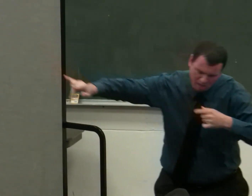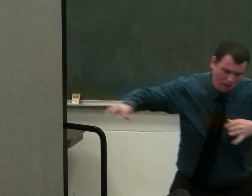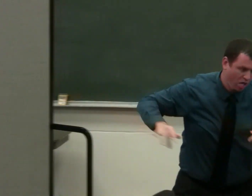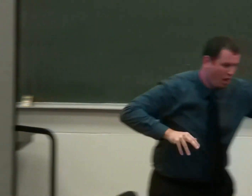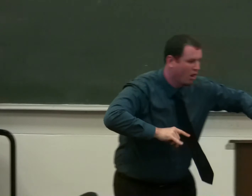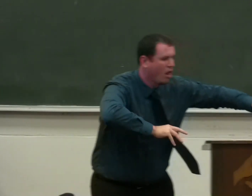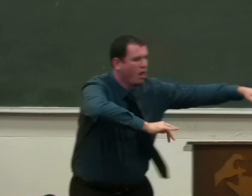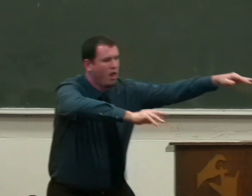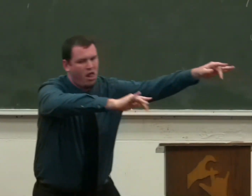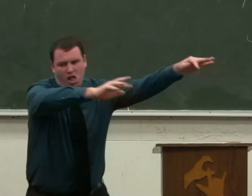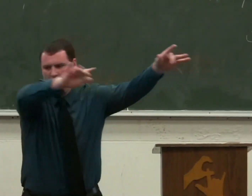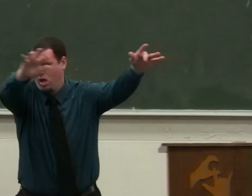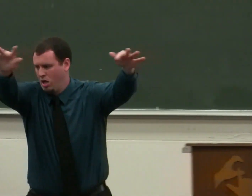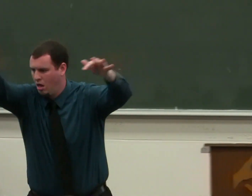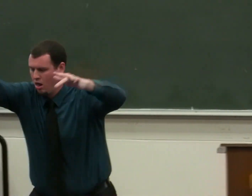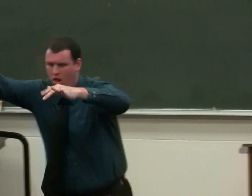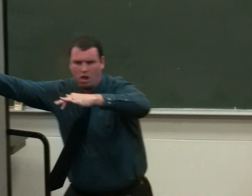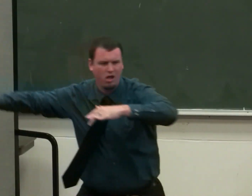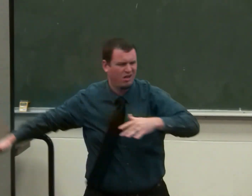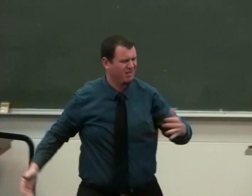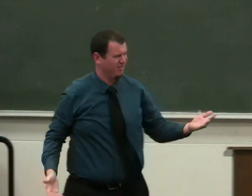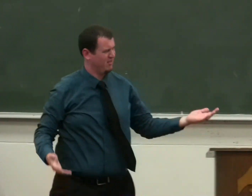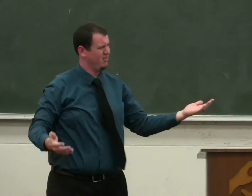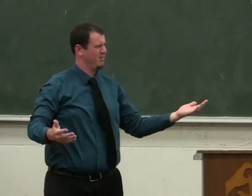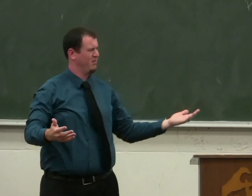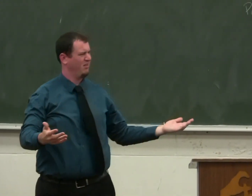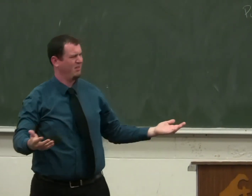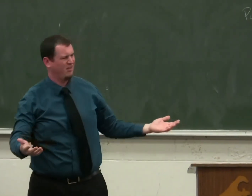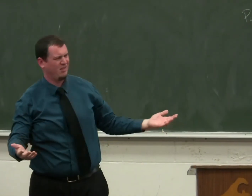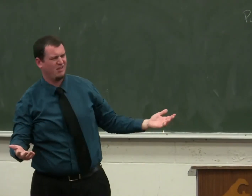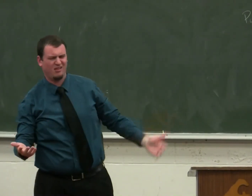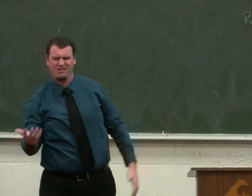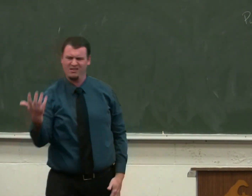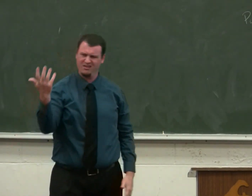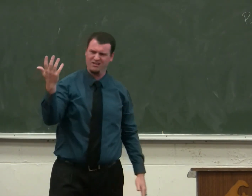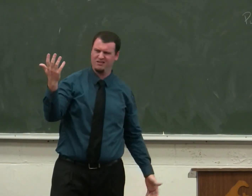else about it. And it just goes in a circle. Everyone else knows.